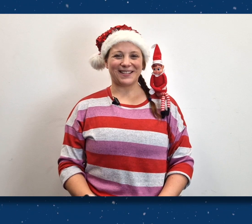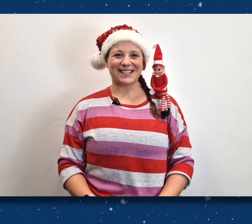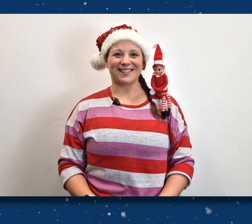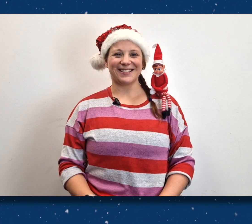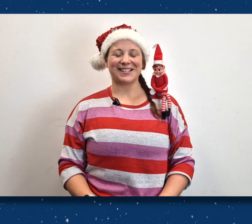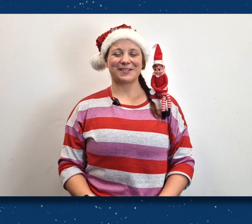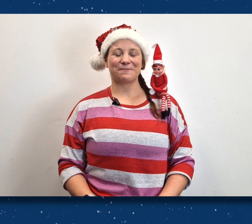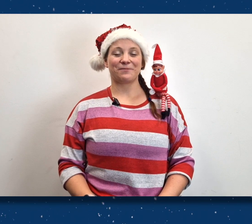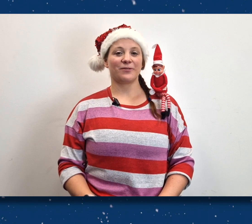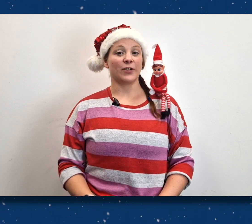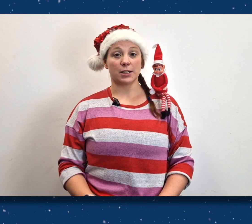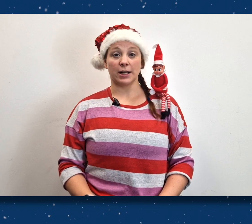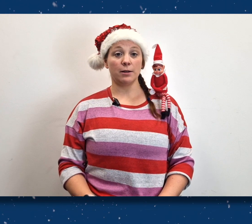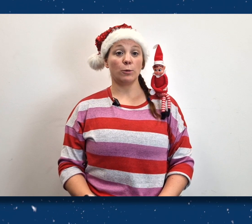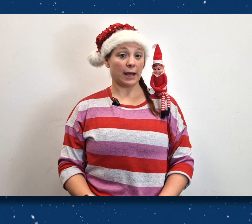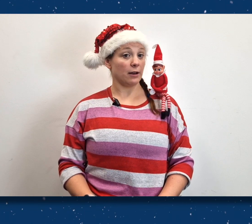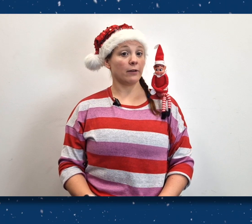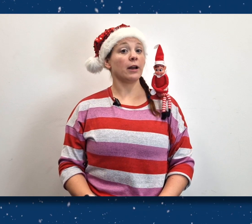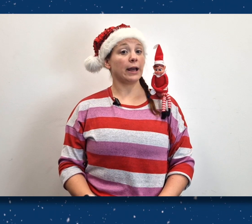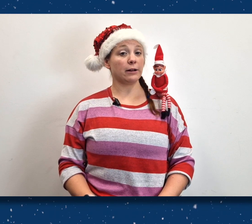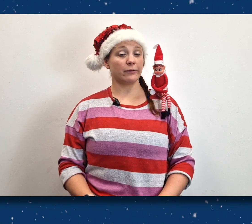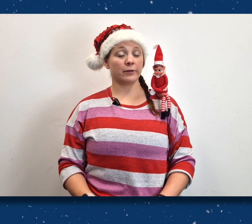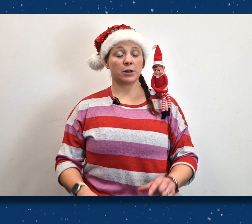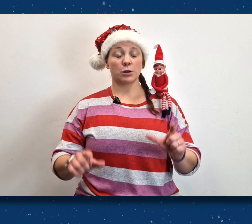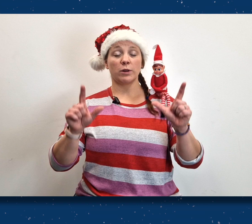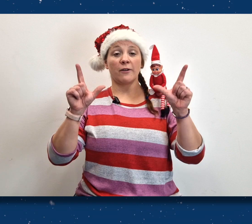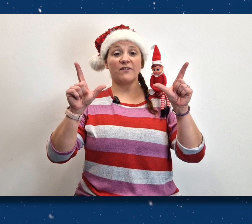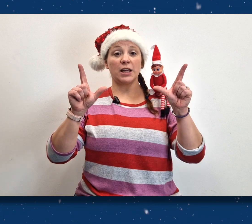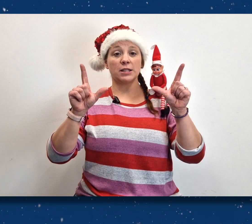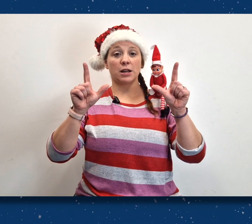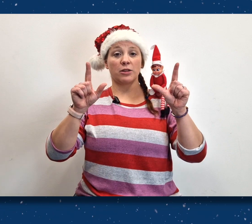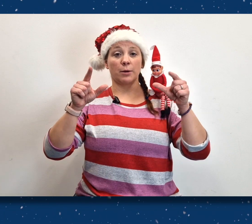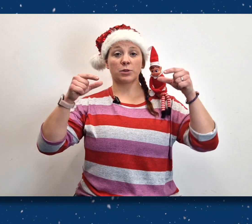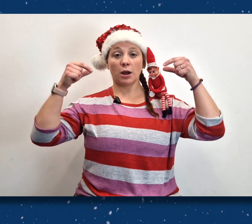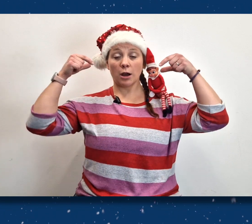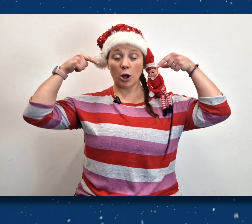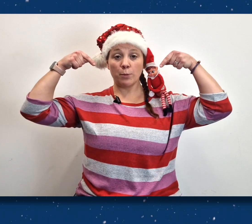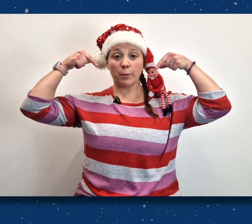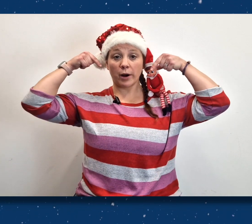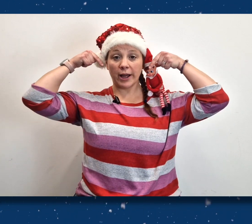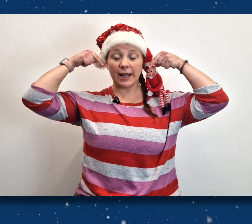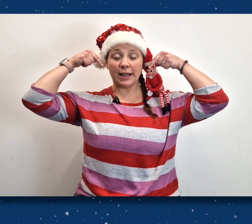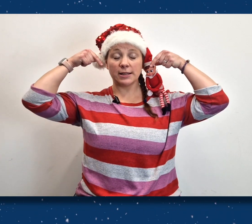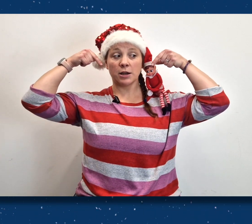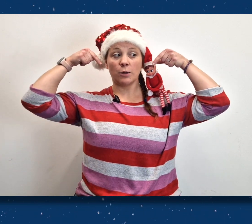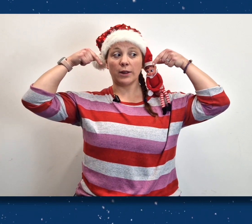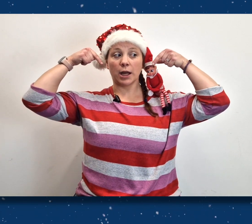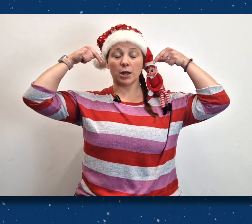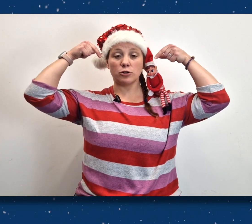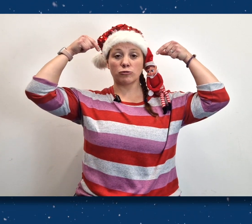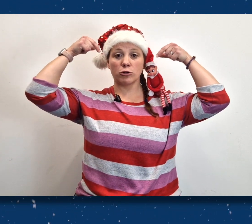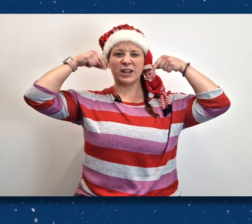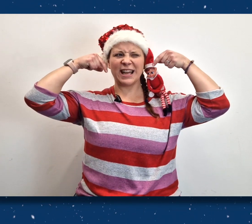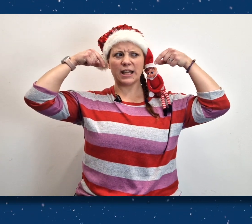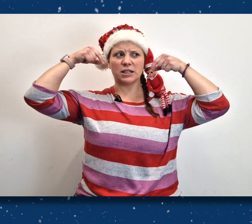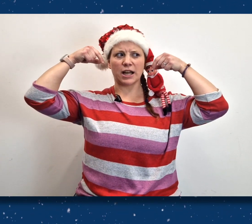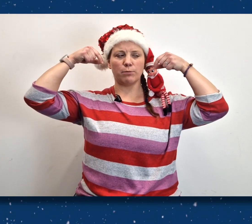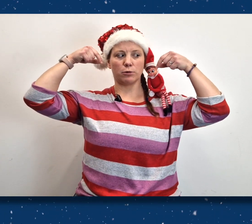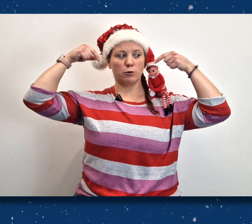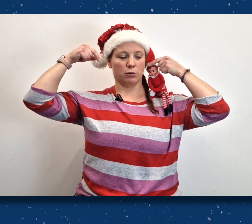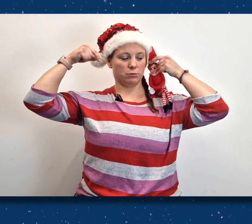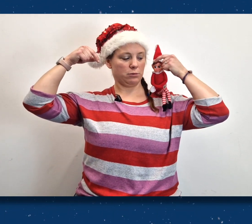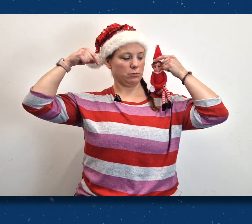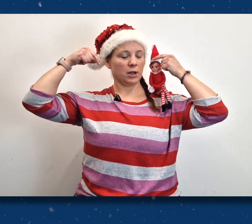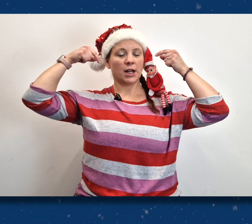start with the signs. Firstly, we have Elf. So with our fingers and our thumbs open by our ears, we're then going to draw an ear